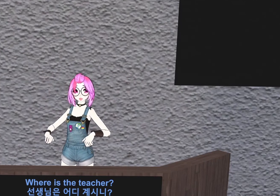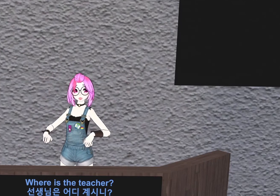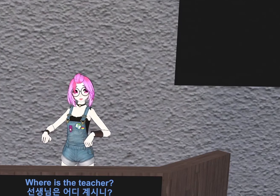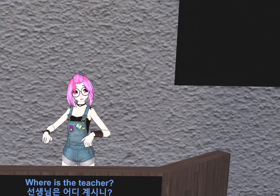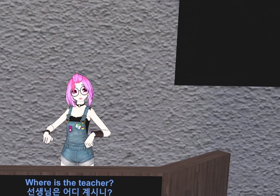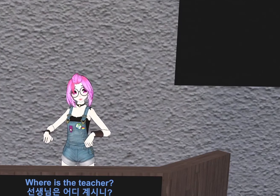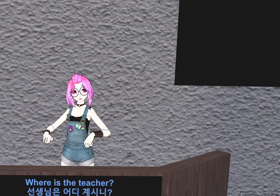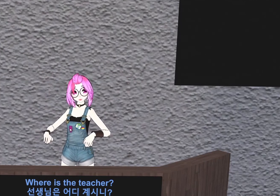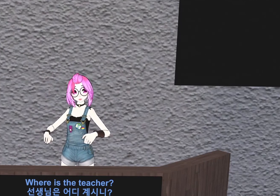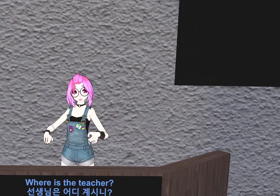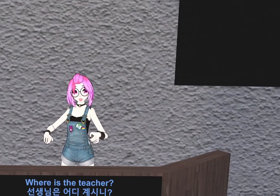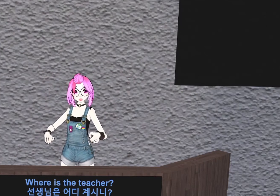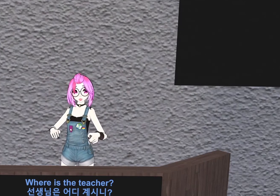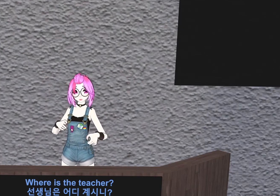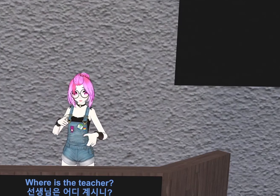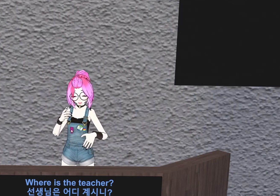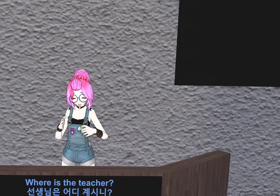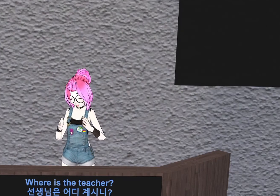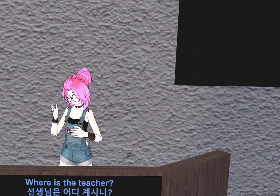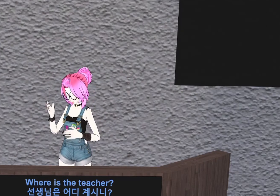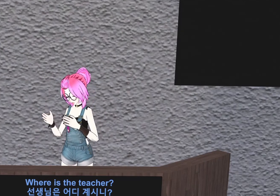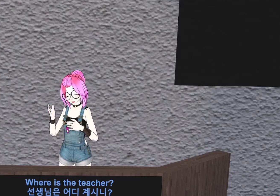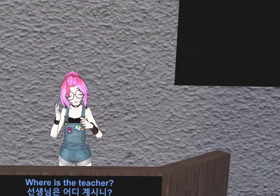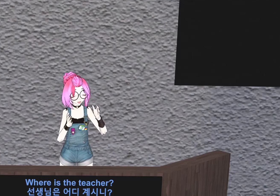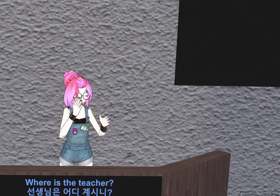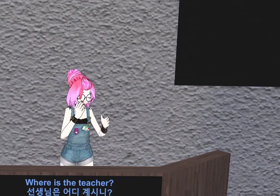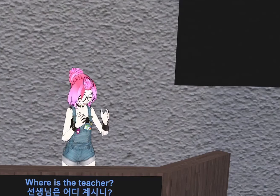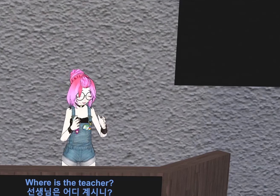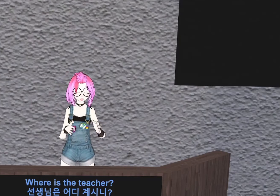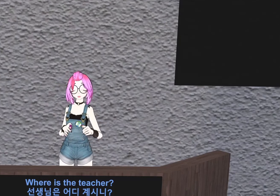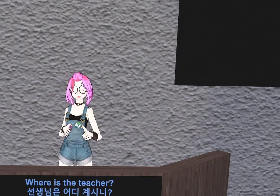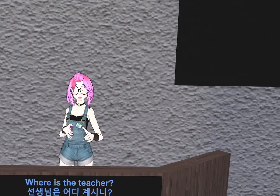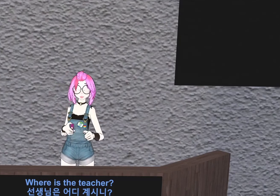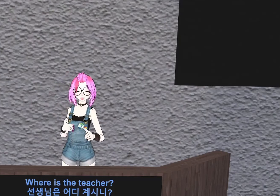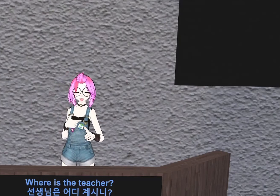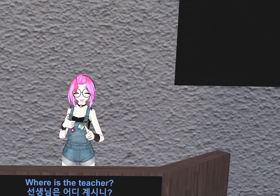yup. Sorry, you were like, bah, bah, bah. It was really hard to understand.